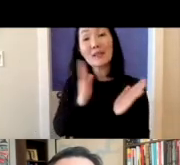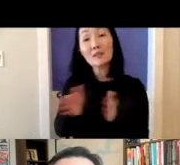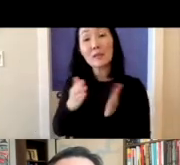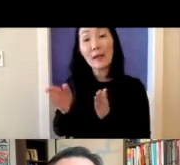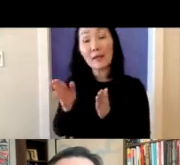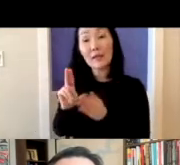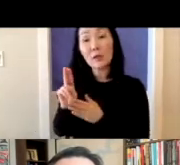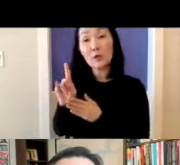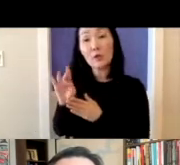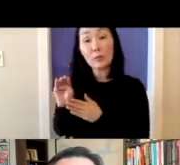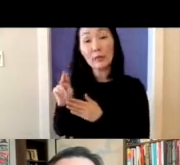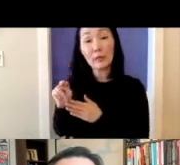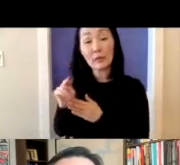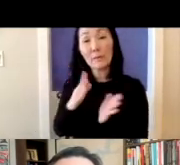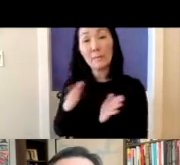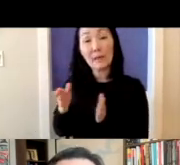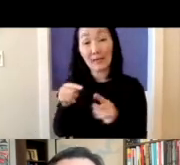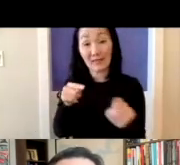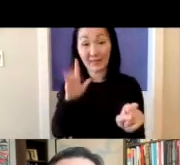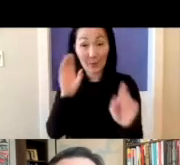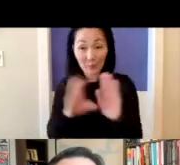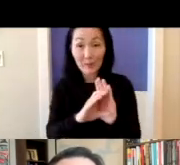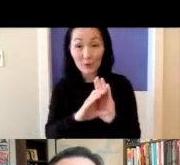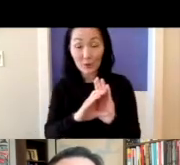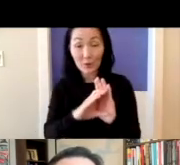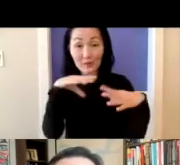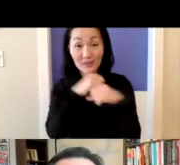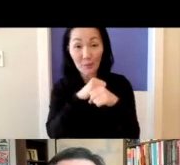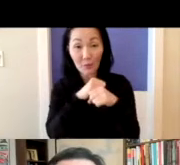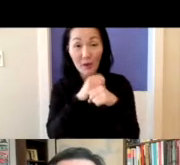think, what a lot of development